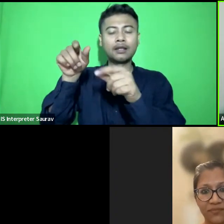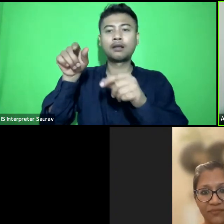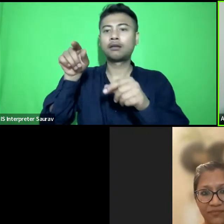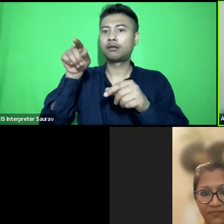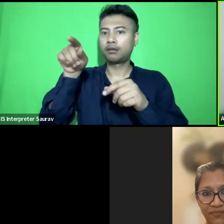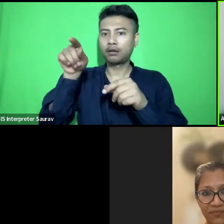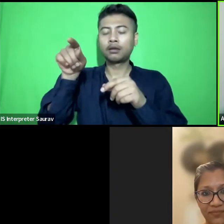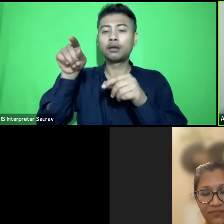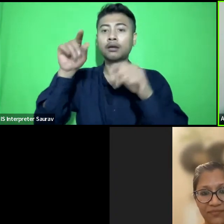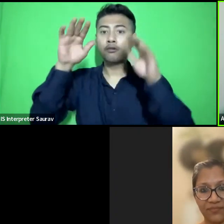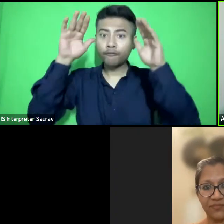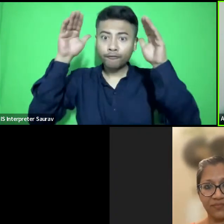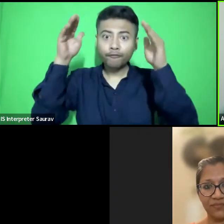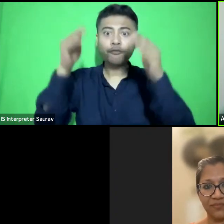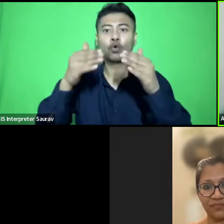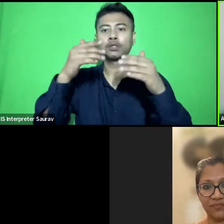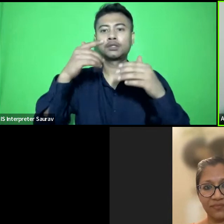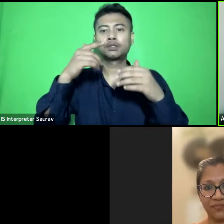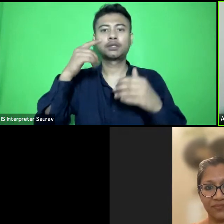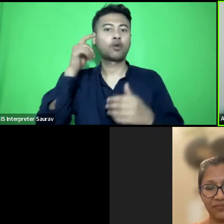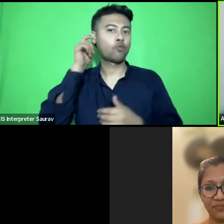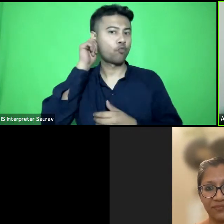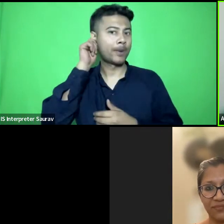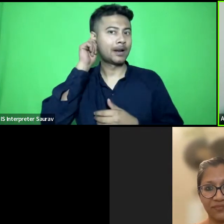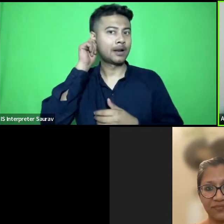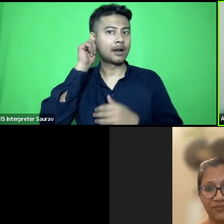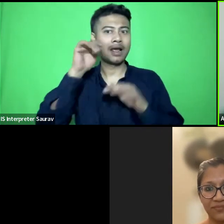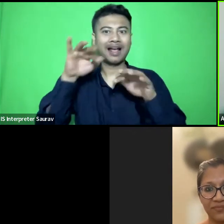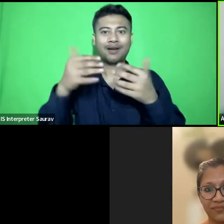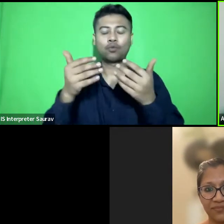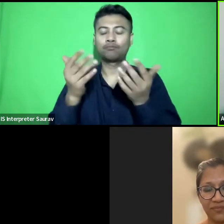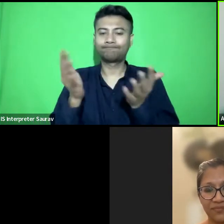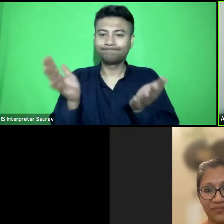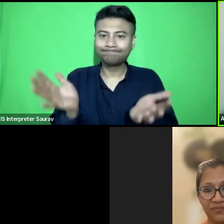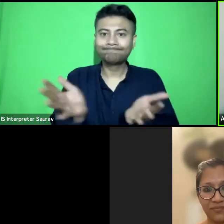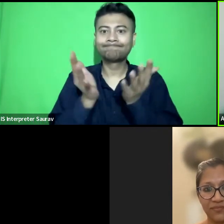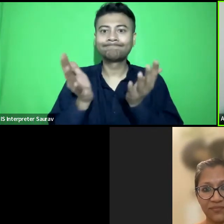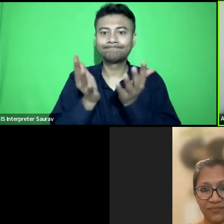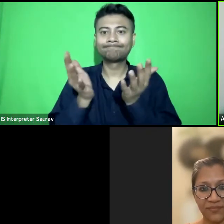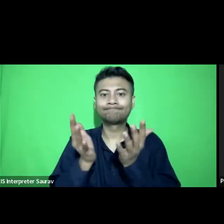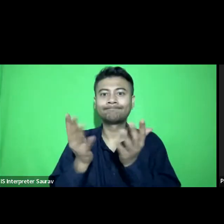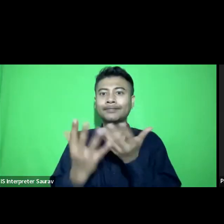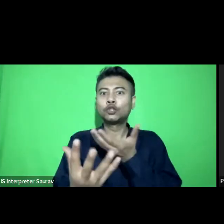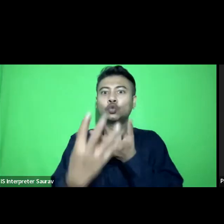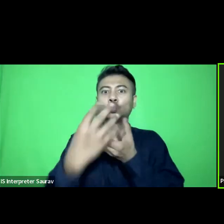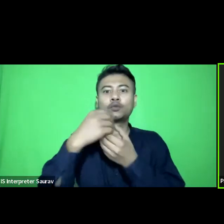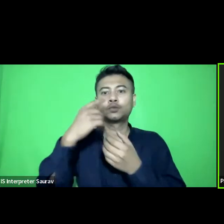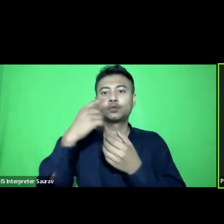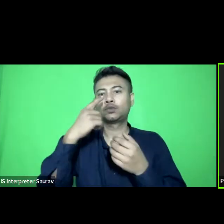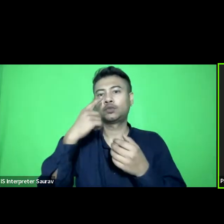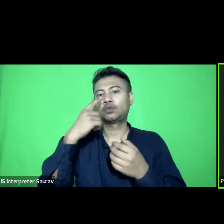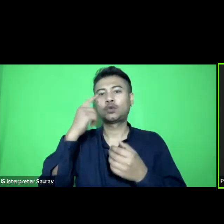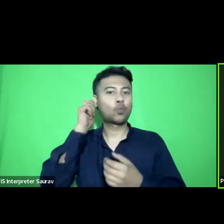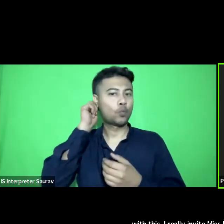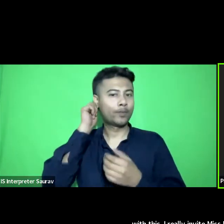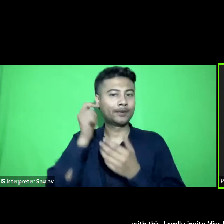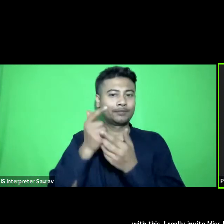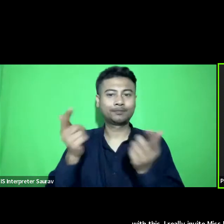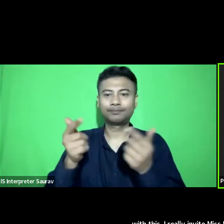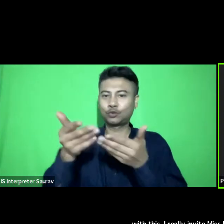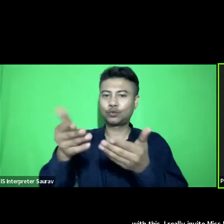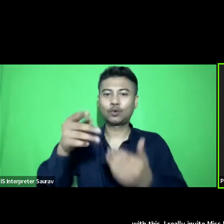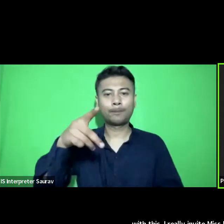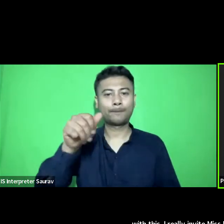So with this, I really invite Ms. Parul for delivering the closing remarks. Thank you, Adishri,